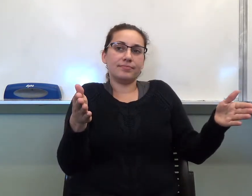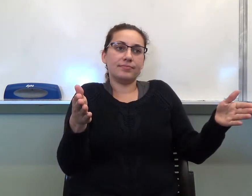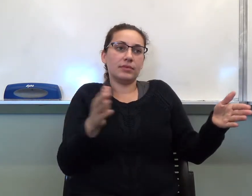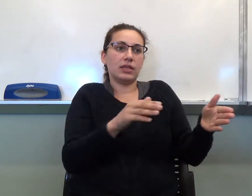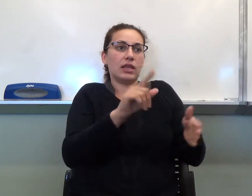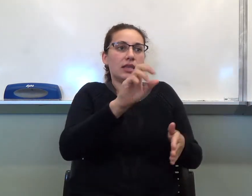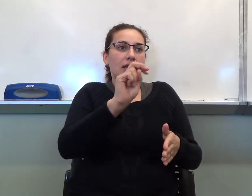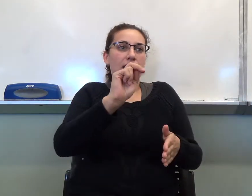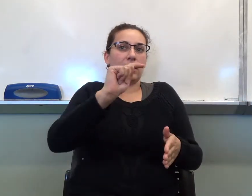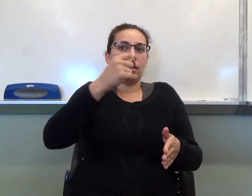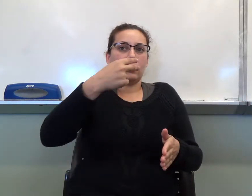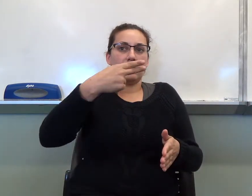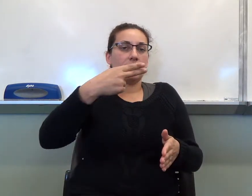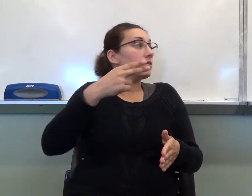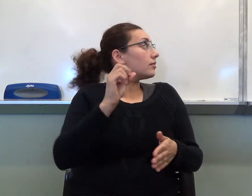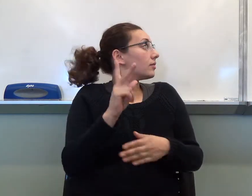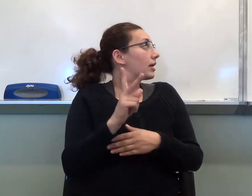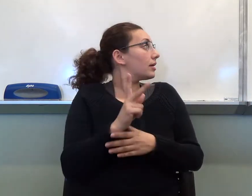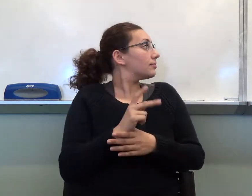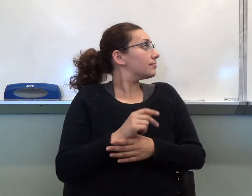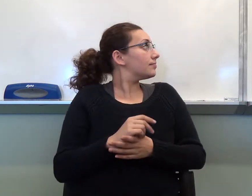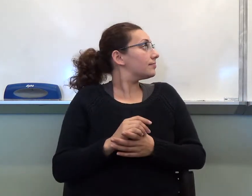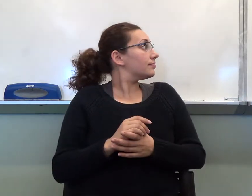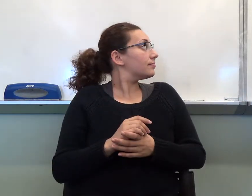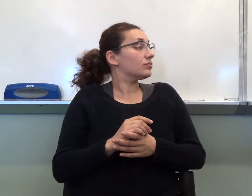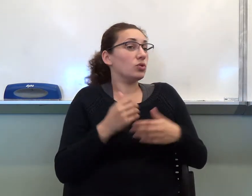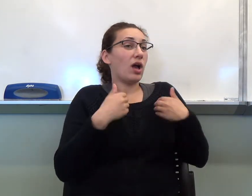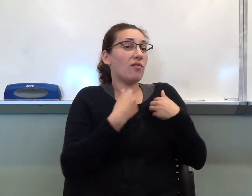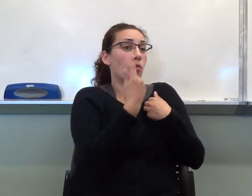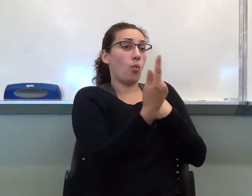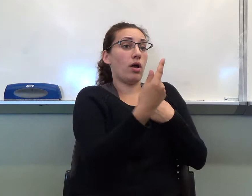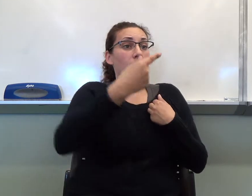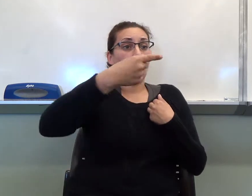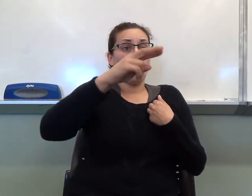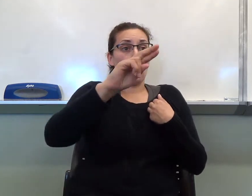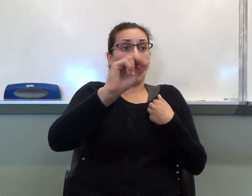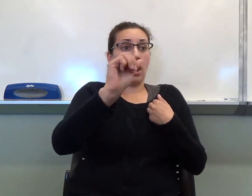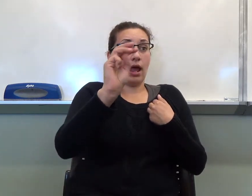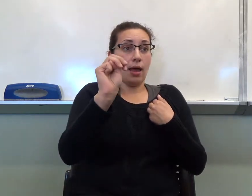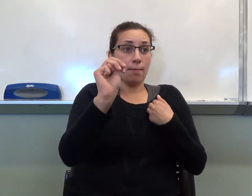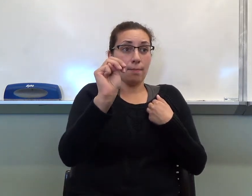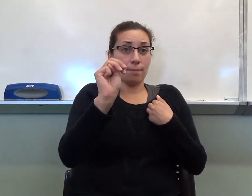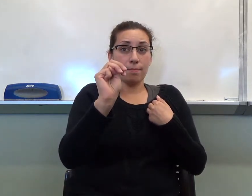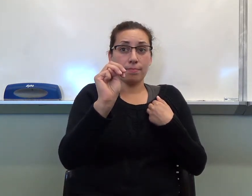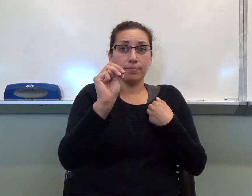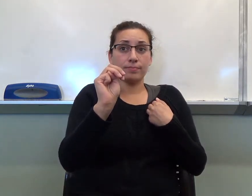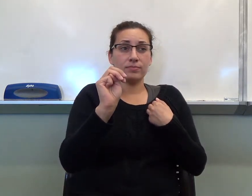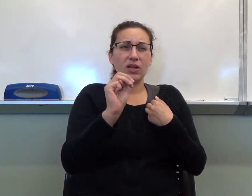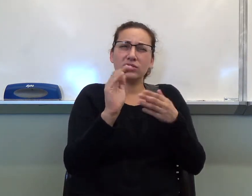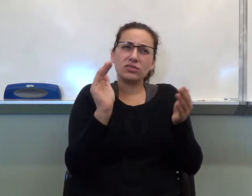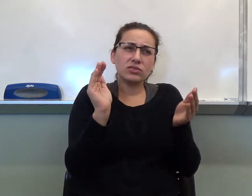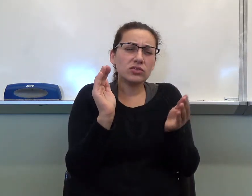Otherwise, it all stays the same. So if you've got a gram, now a gram is an extremely small amount of mass.